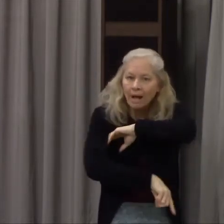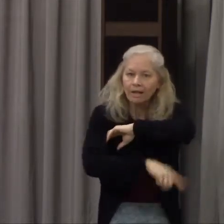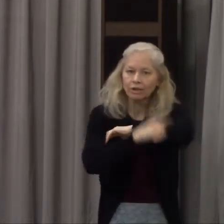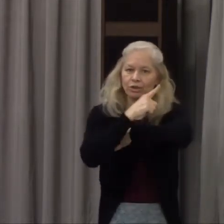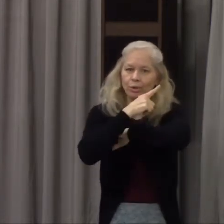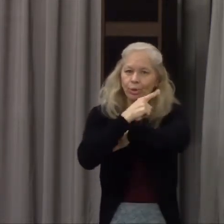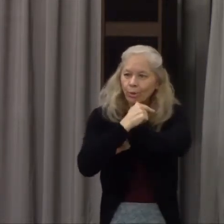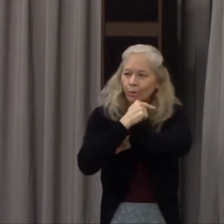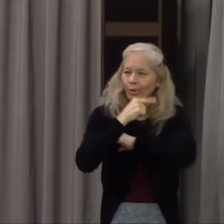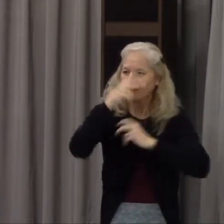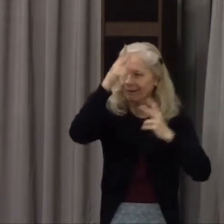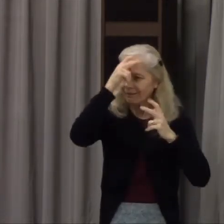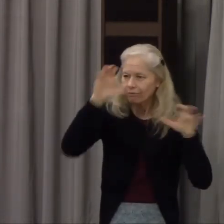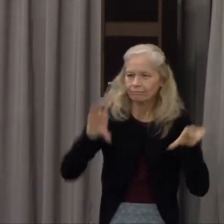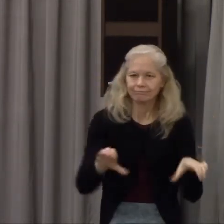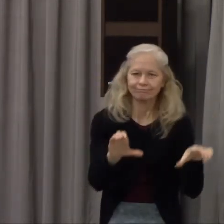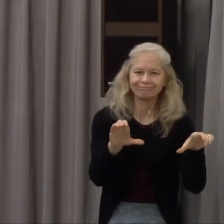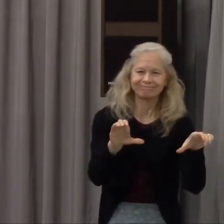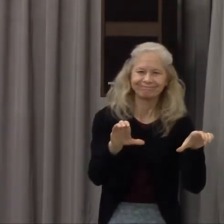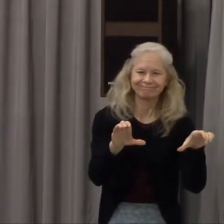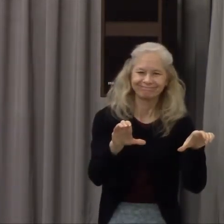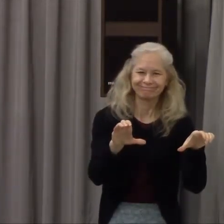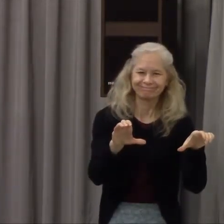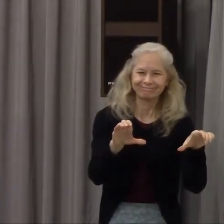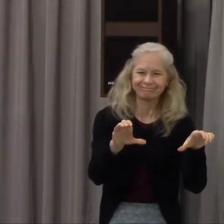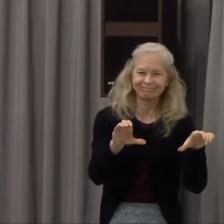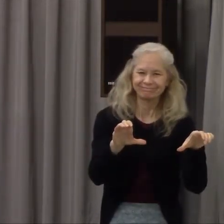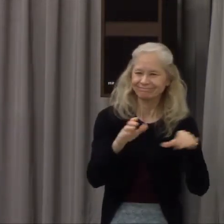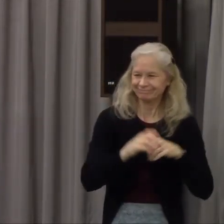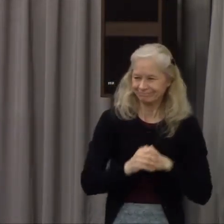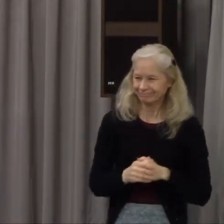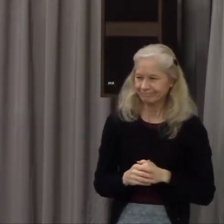You see, every time we take the gospel,